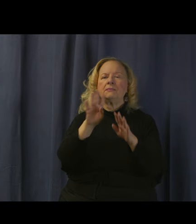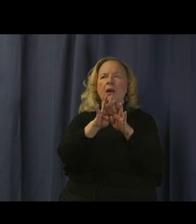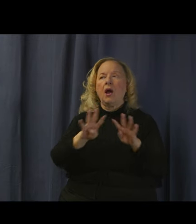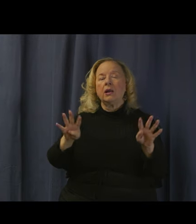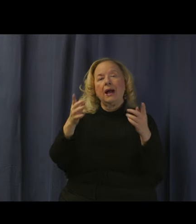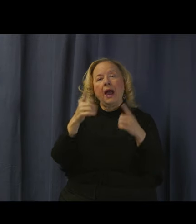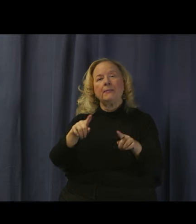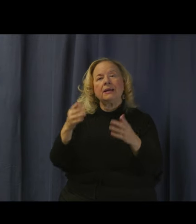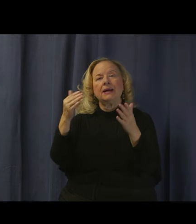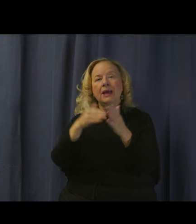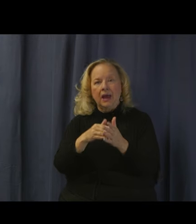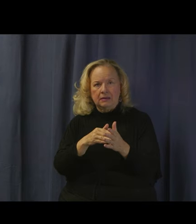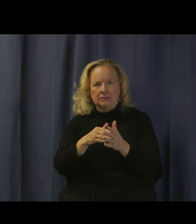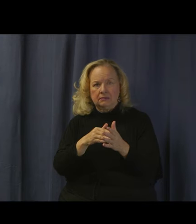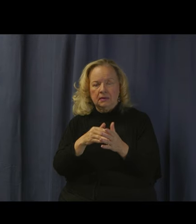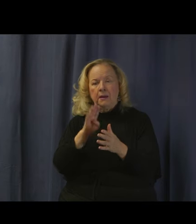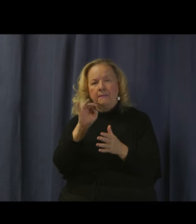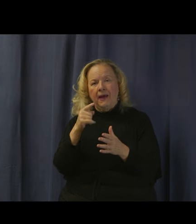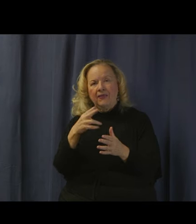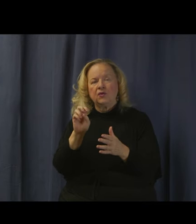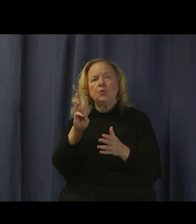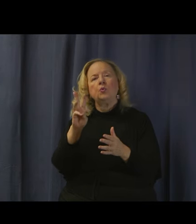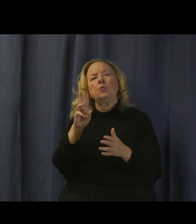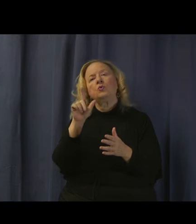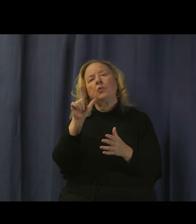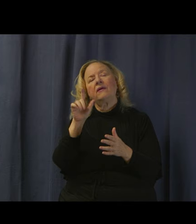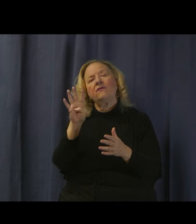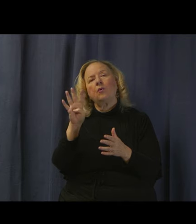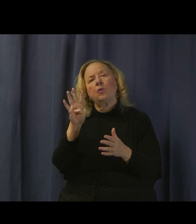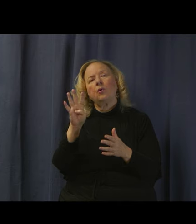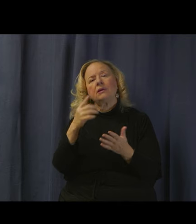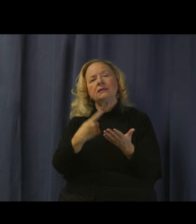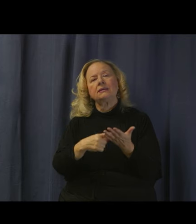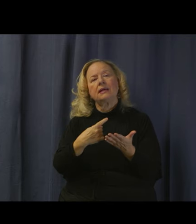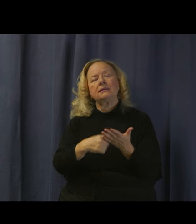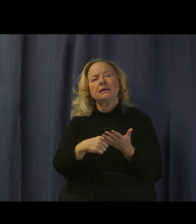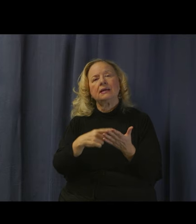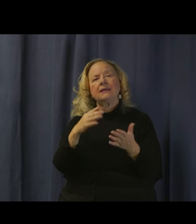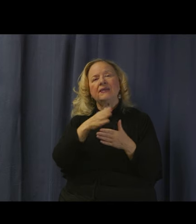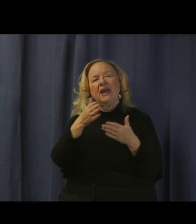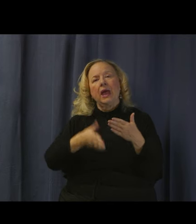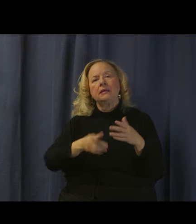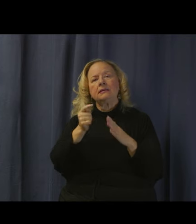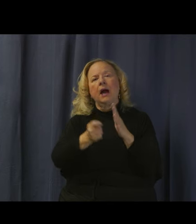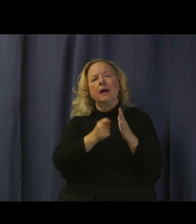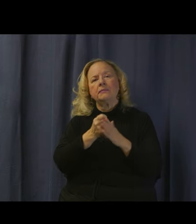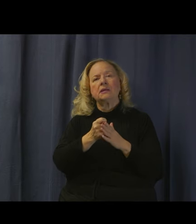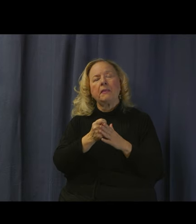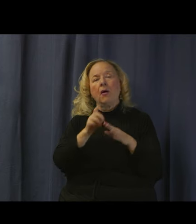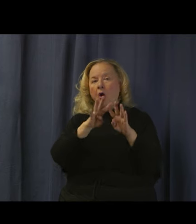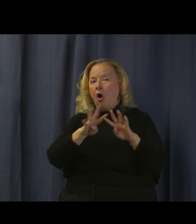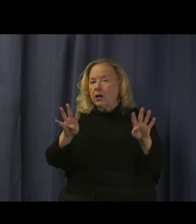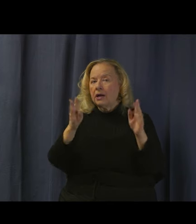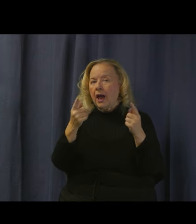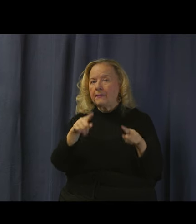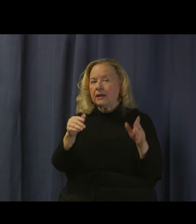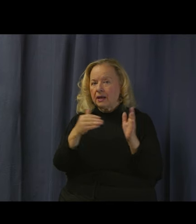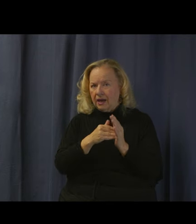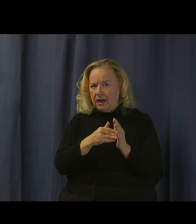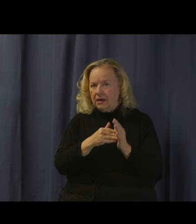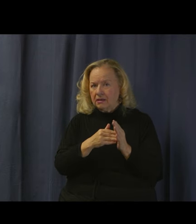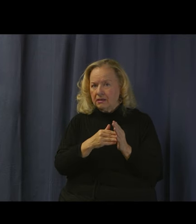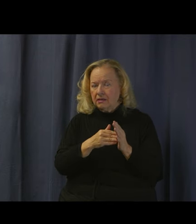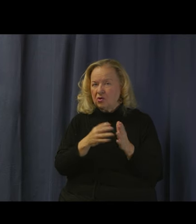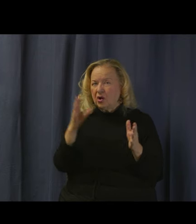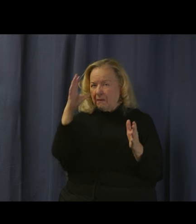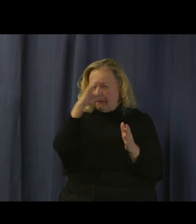Matthew 24 is talking about end times. But if you don't understand it's talking all about Hanukkah happening again, you're going to miss a big connection. Now,